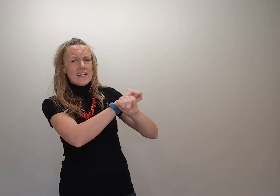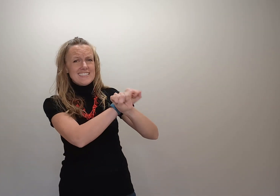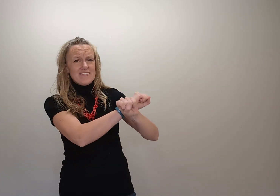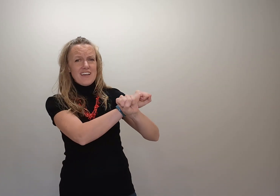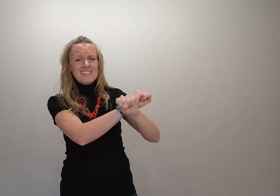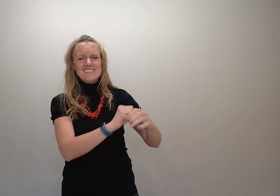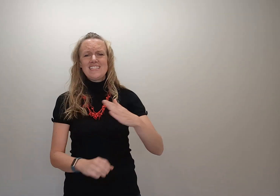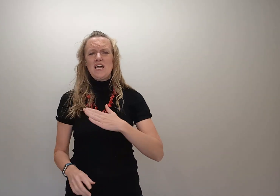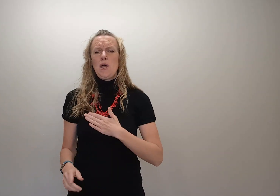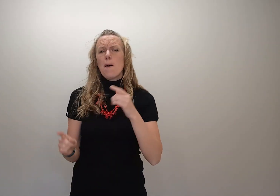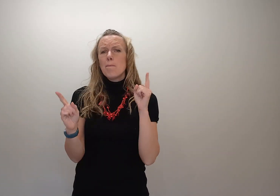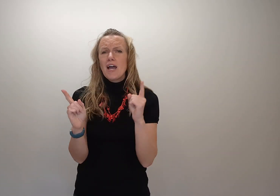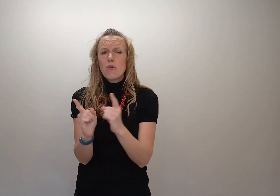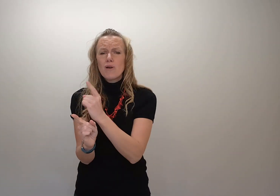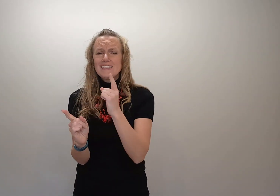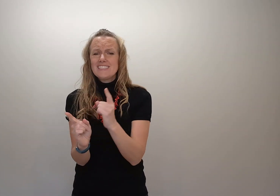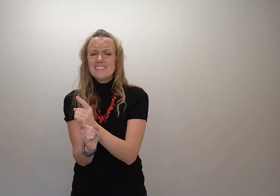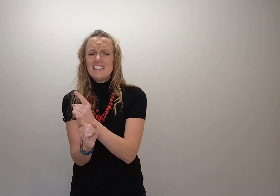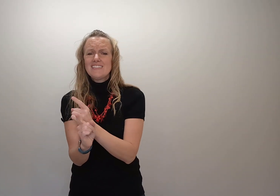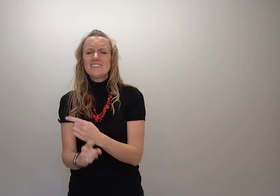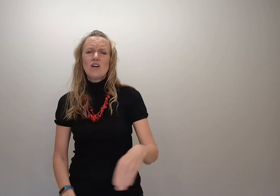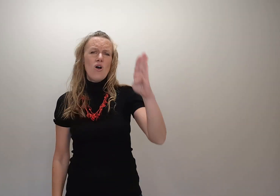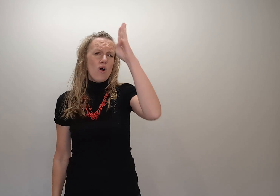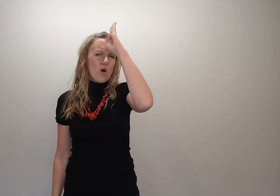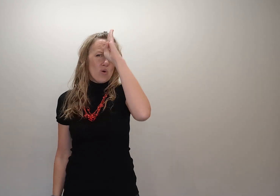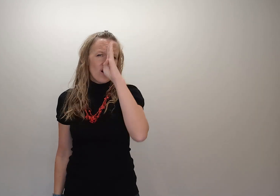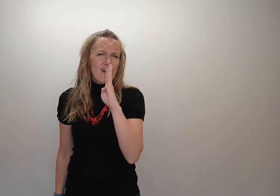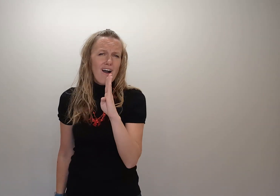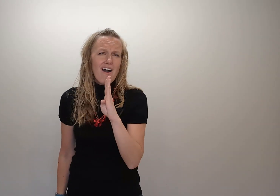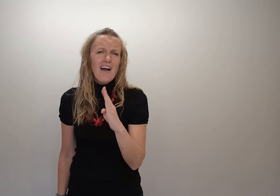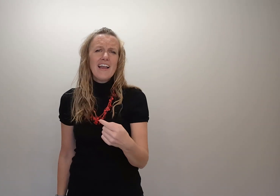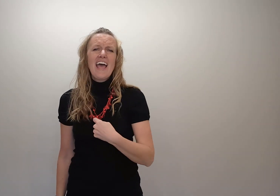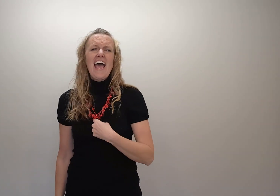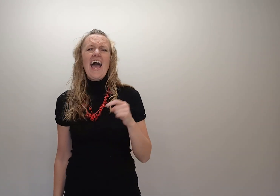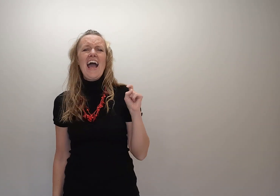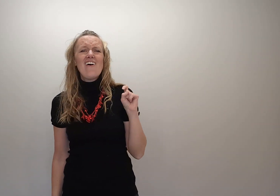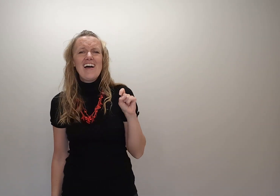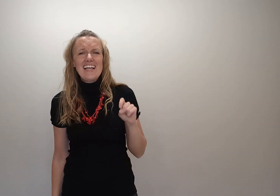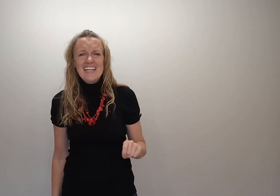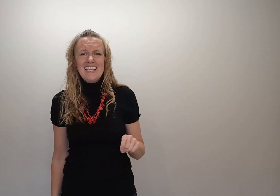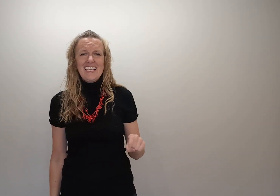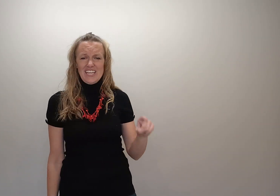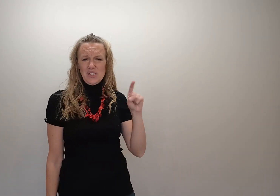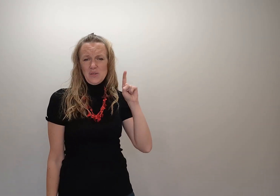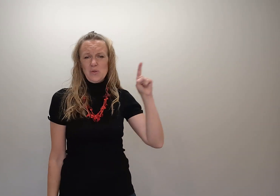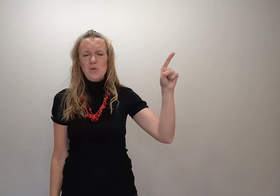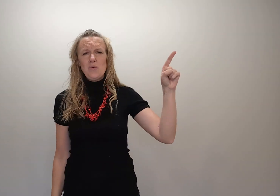one defense, my righteousness. Oh God, how I need you. One